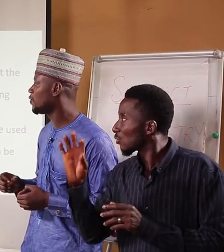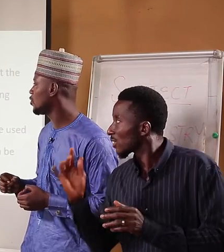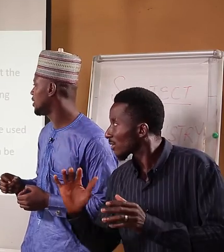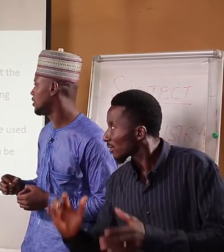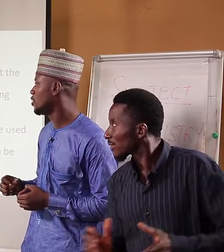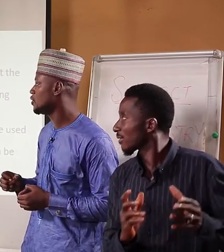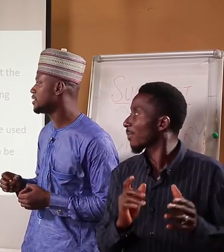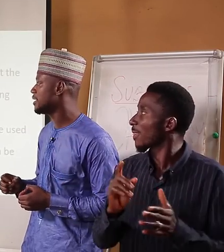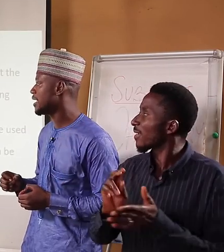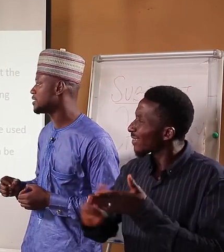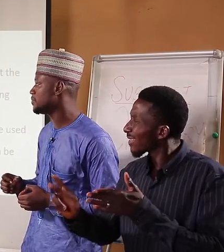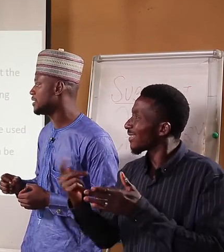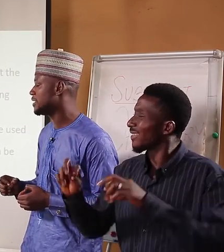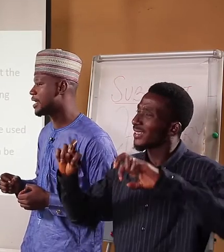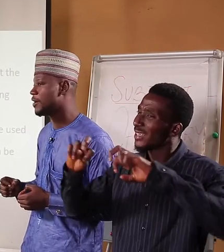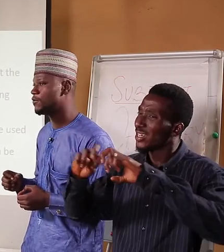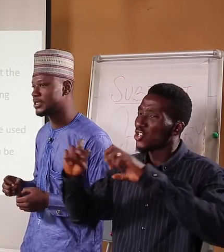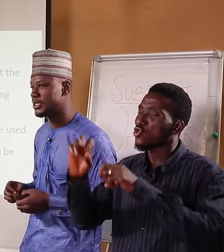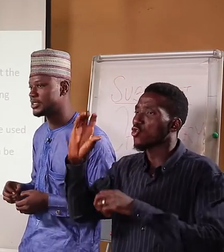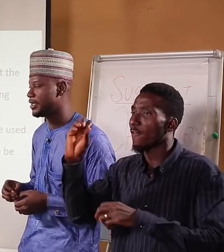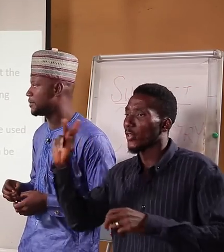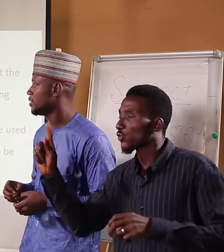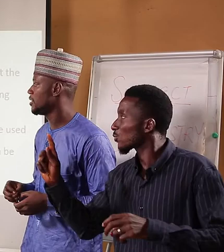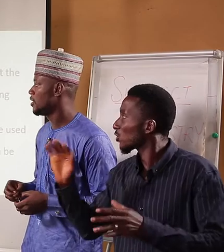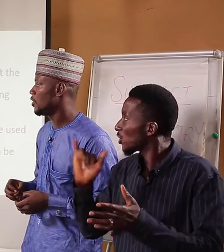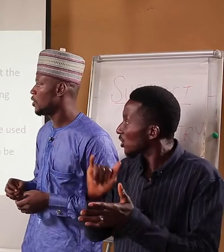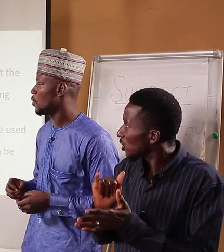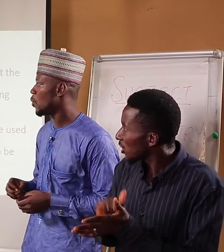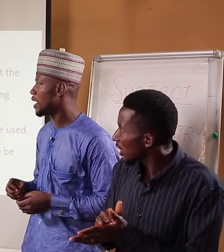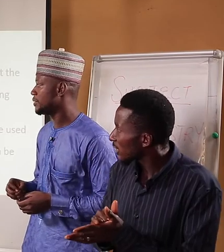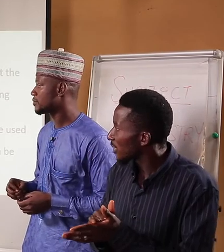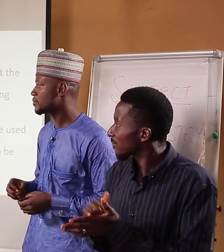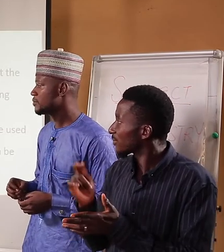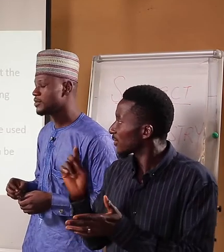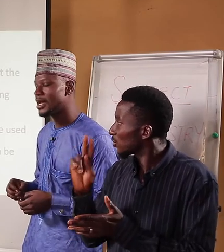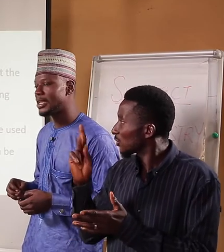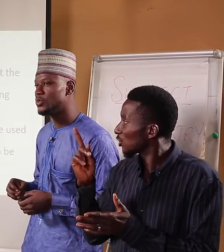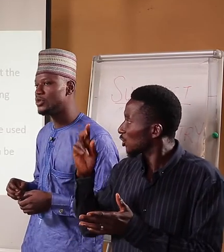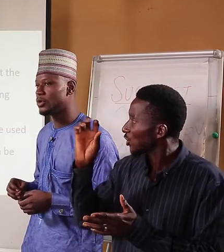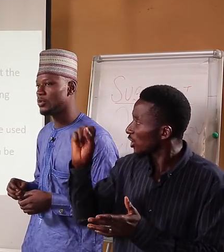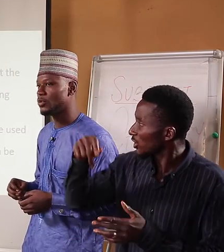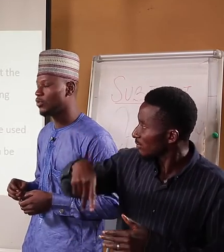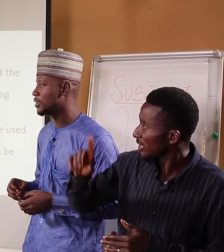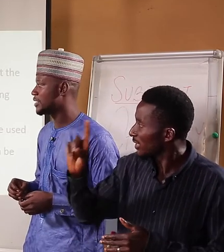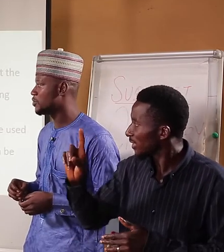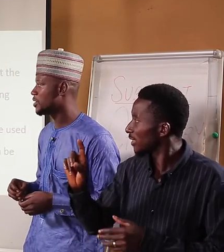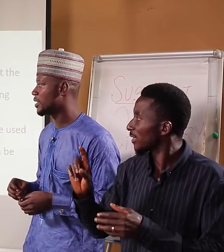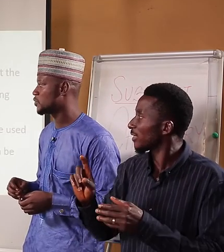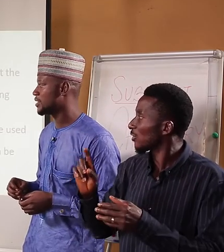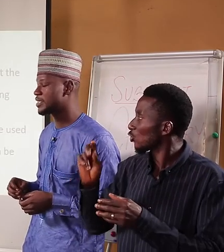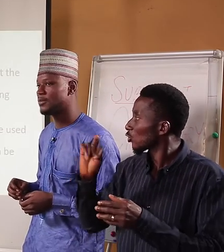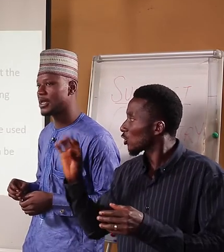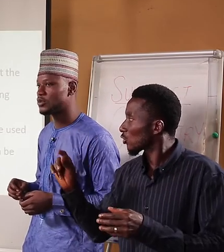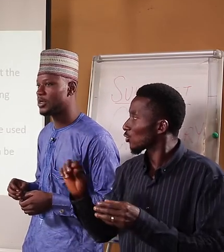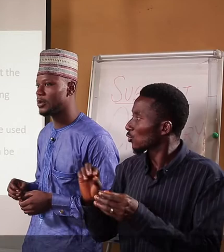of the following using the SPDF notation. 1, aluminium with atomic